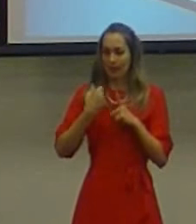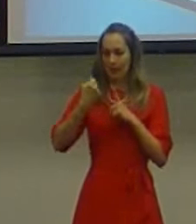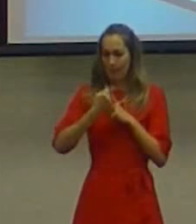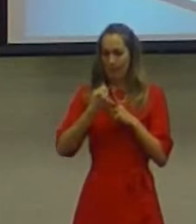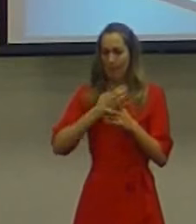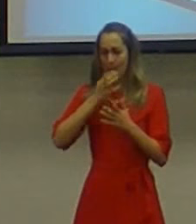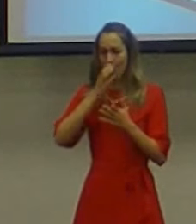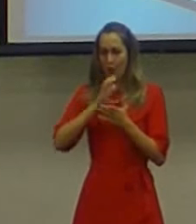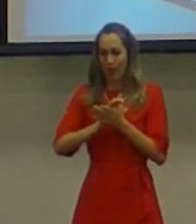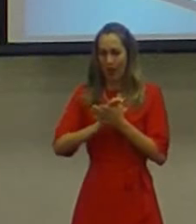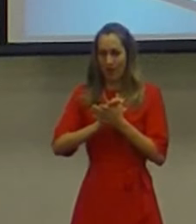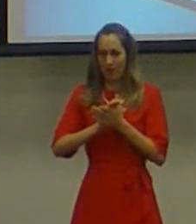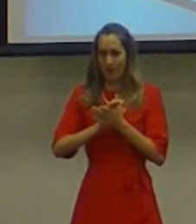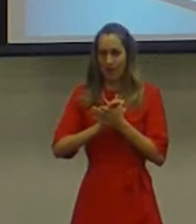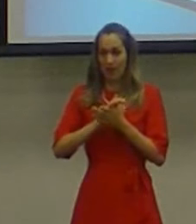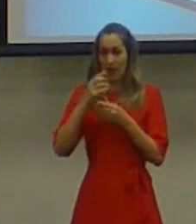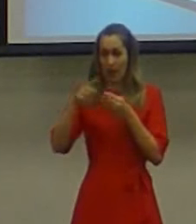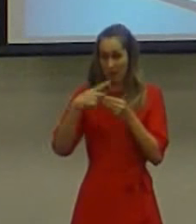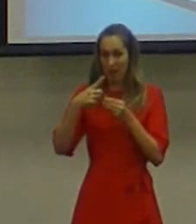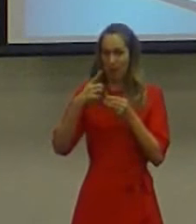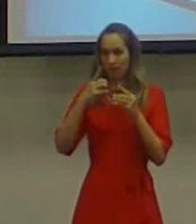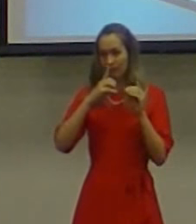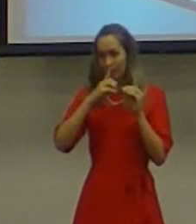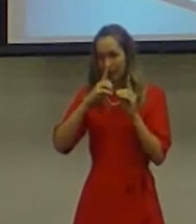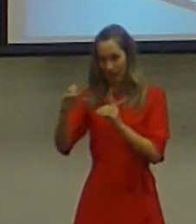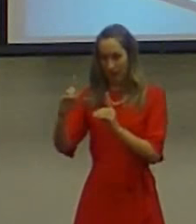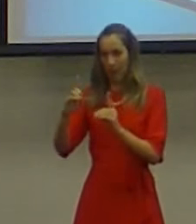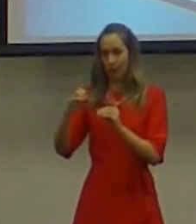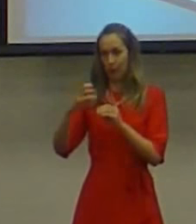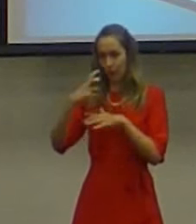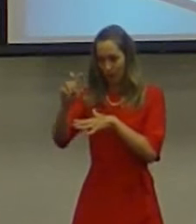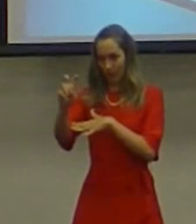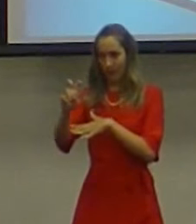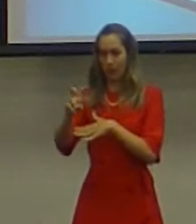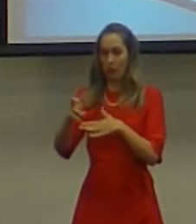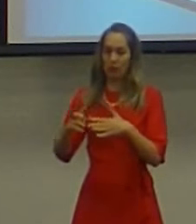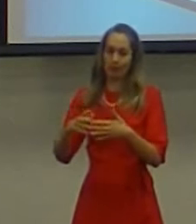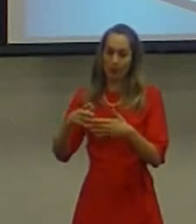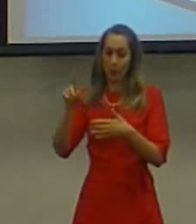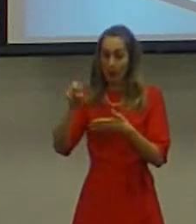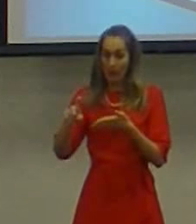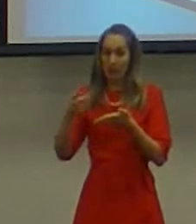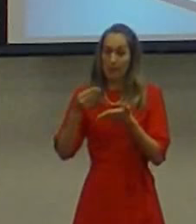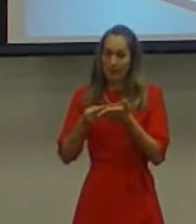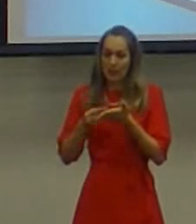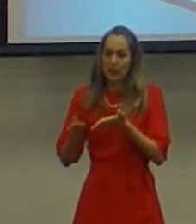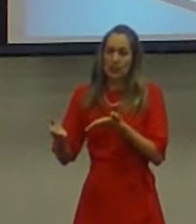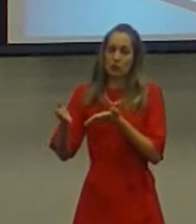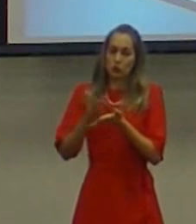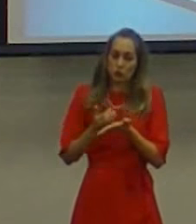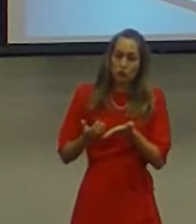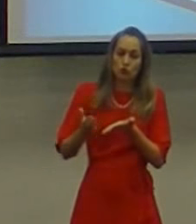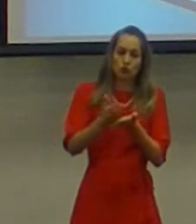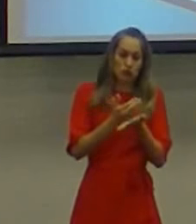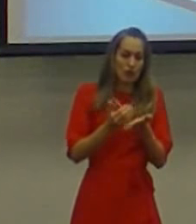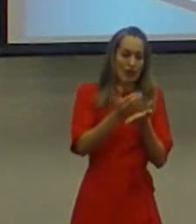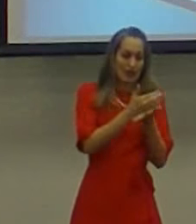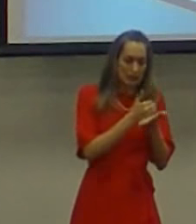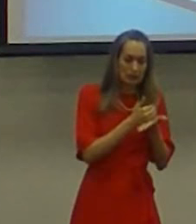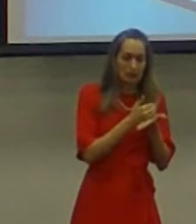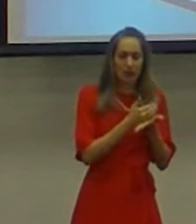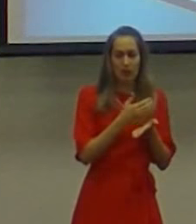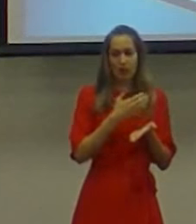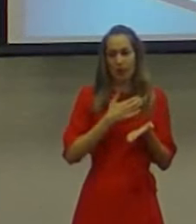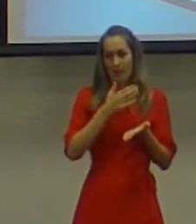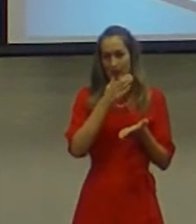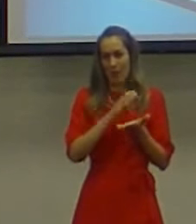about DiscipleTrips was, part of DiscipleTrips is raising funds to go somewhere, right? Bertie and I